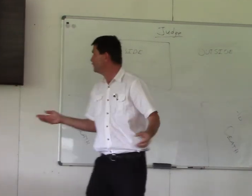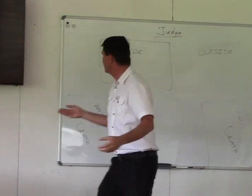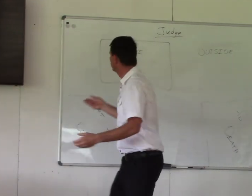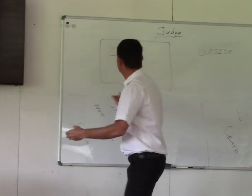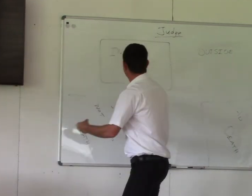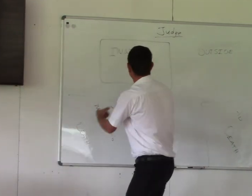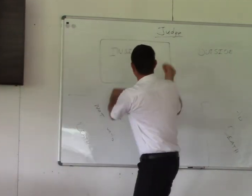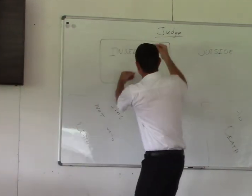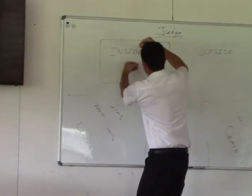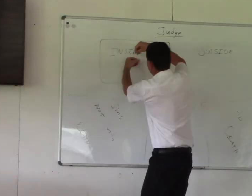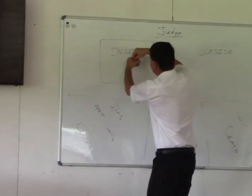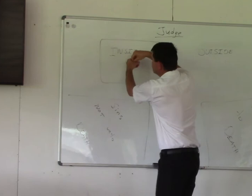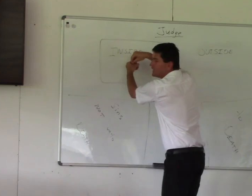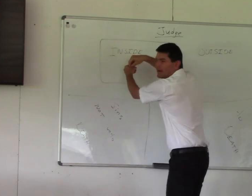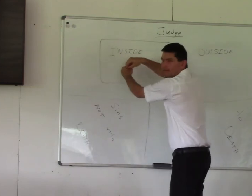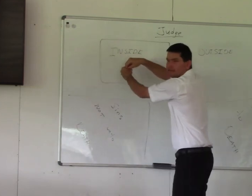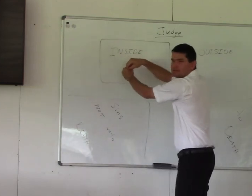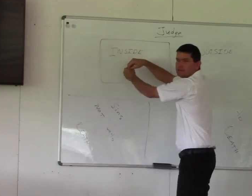from inside